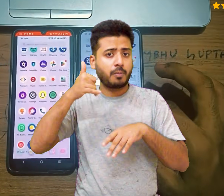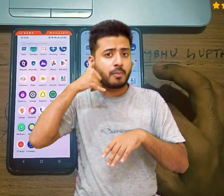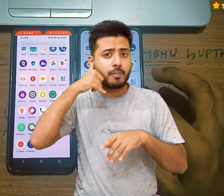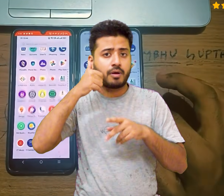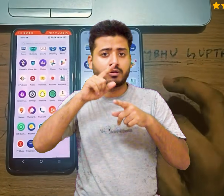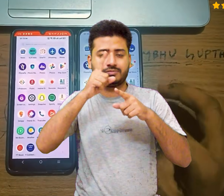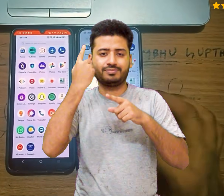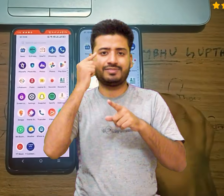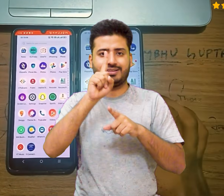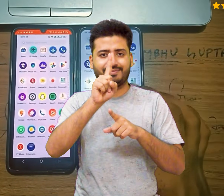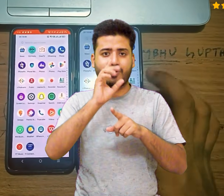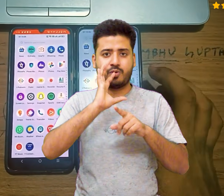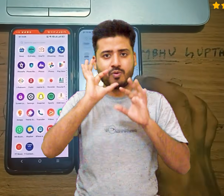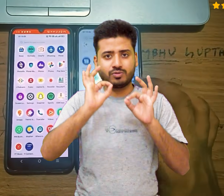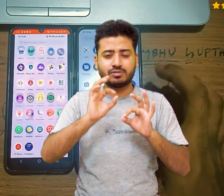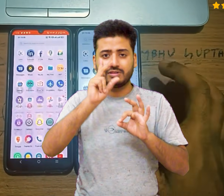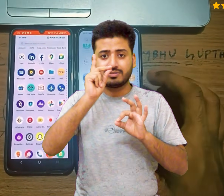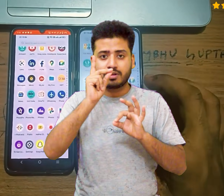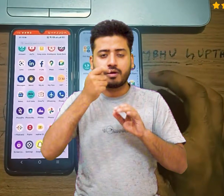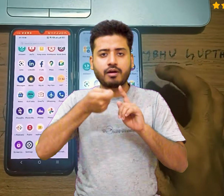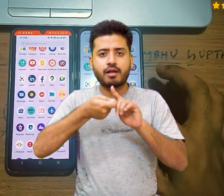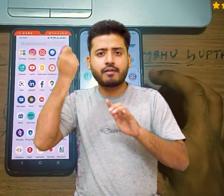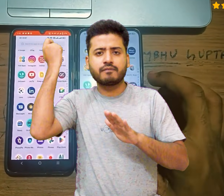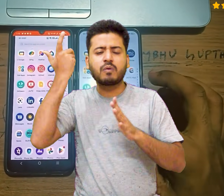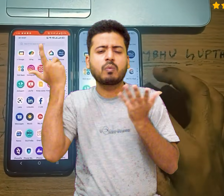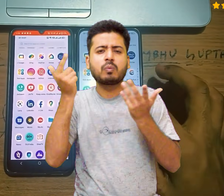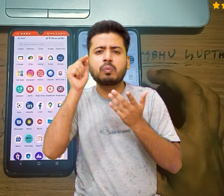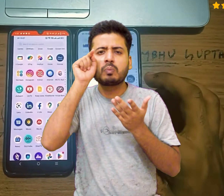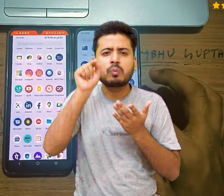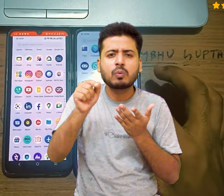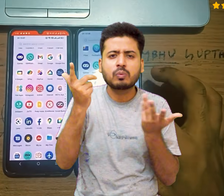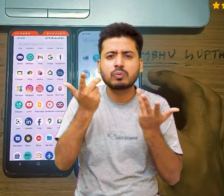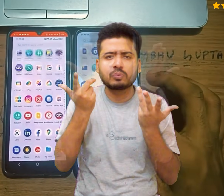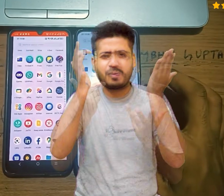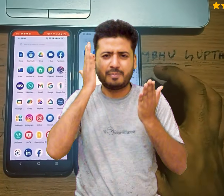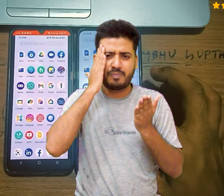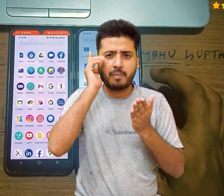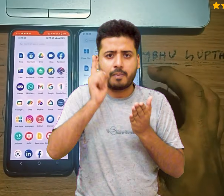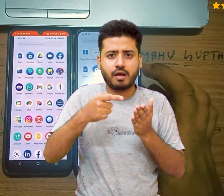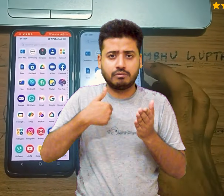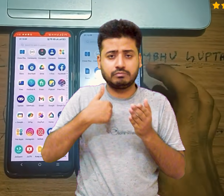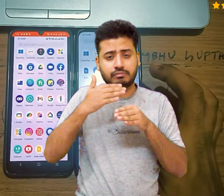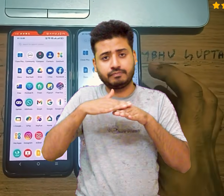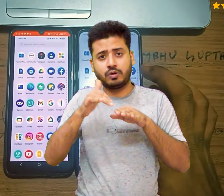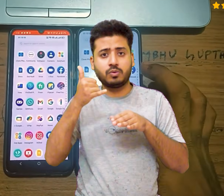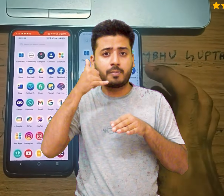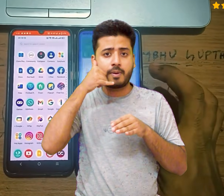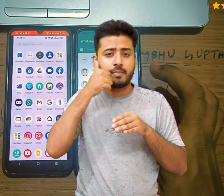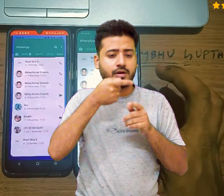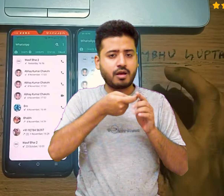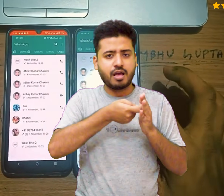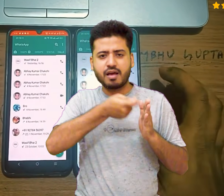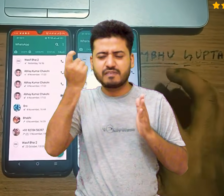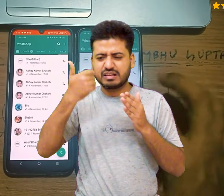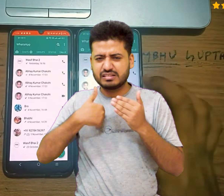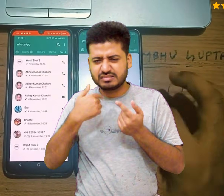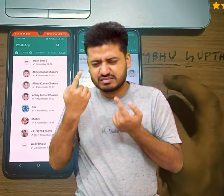allows attackers to gain control of your phone number and access sensitive accounts tied to it. As this type of SIM card swap fraud becomes